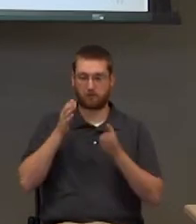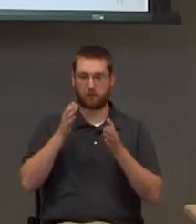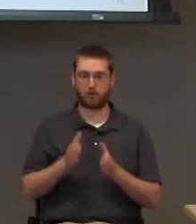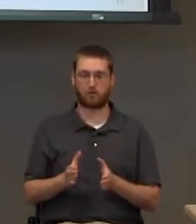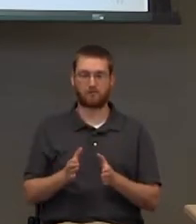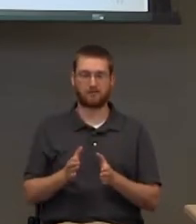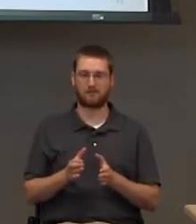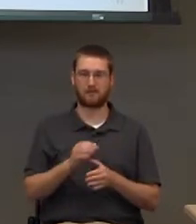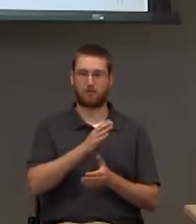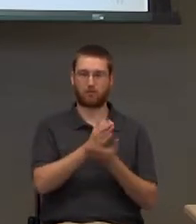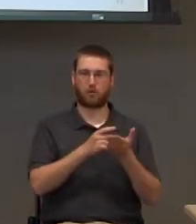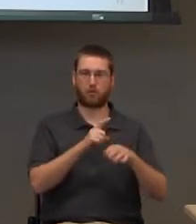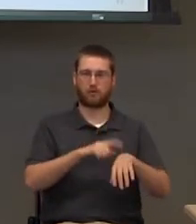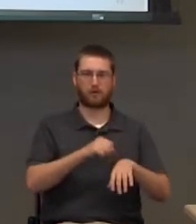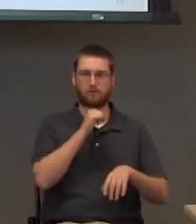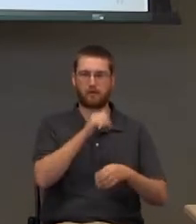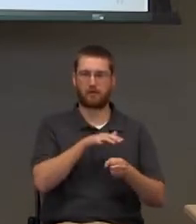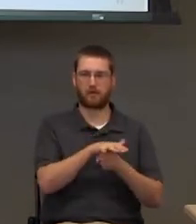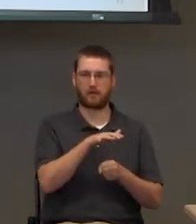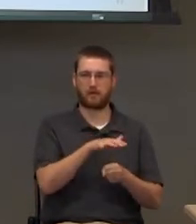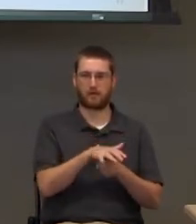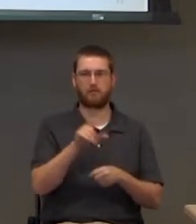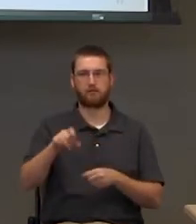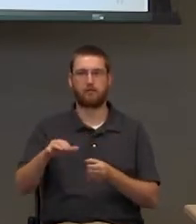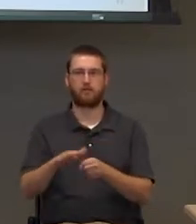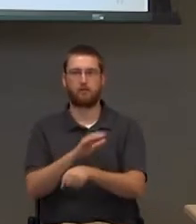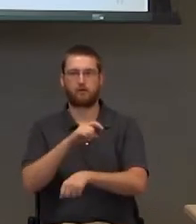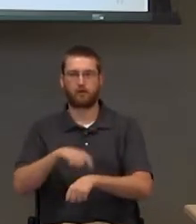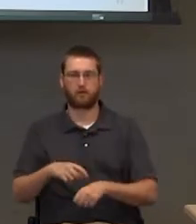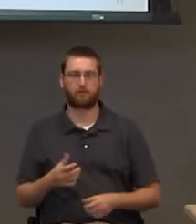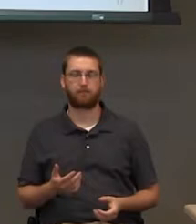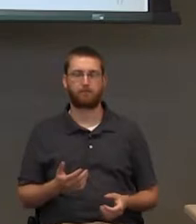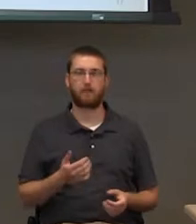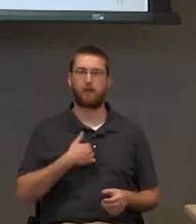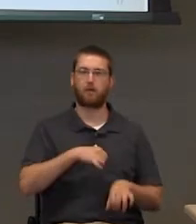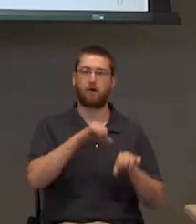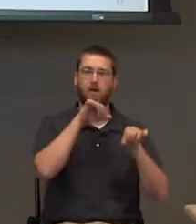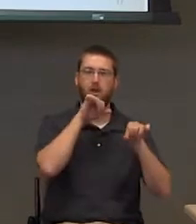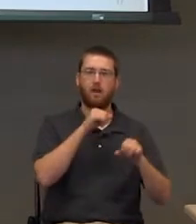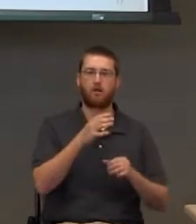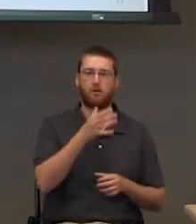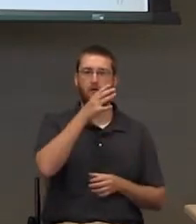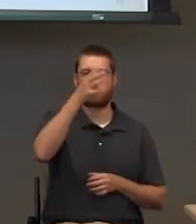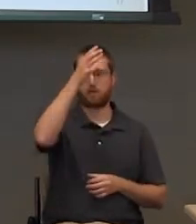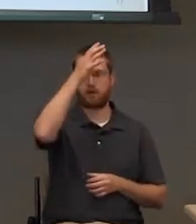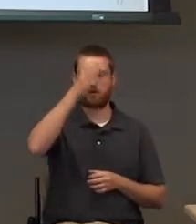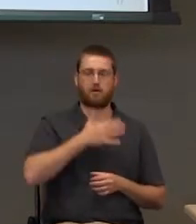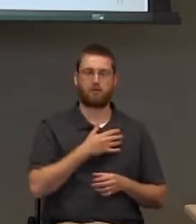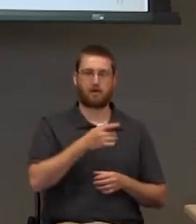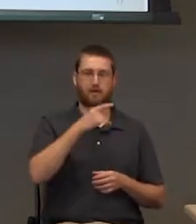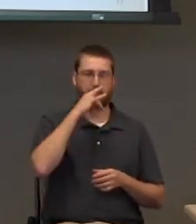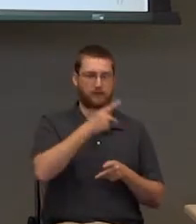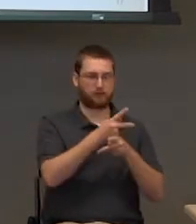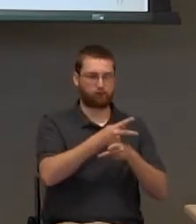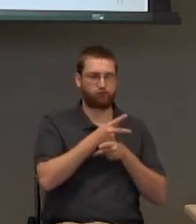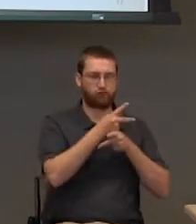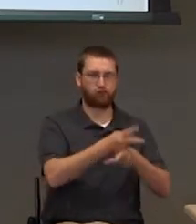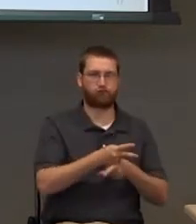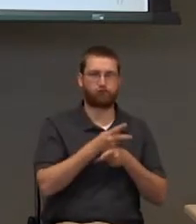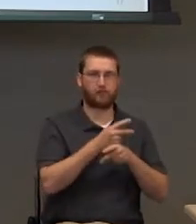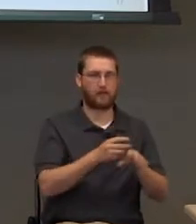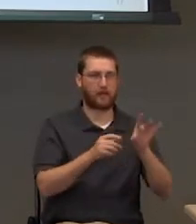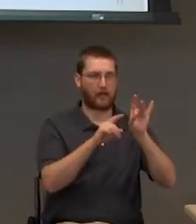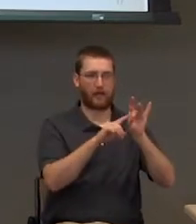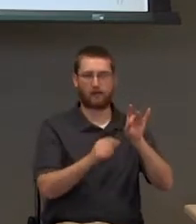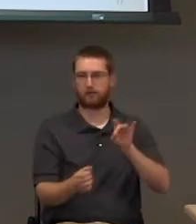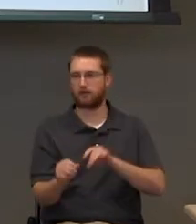part-time staff doesn't get it done. You know, I would love to only parent my kids from 8 a.m. to 8 p.m. Sadly, the 8 p.m. to 8 a.m. part is part parcel